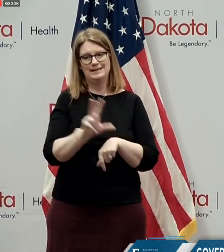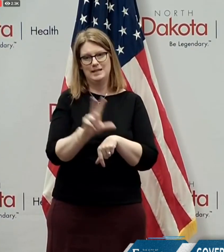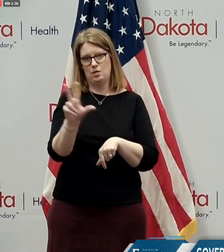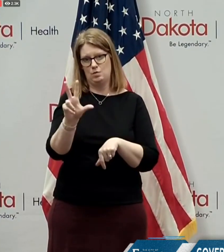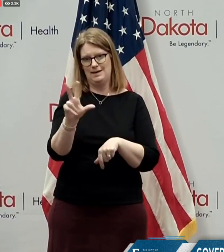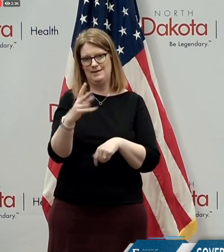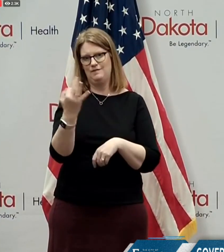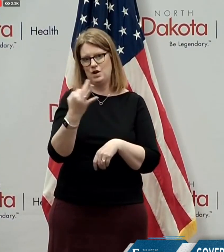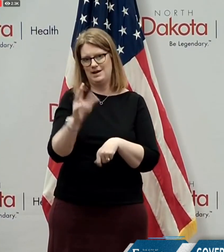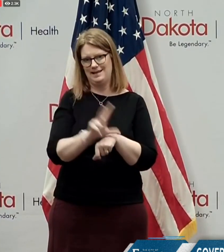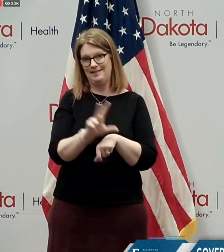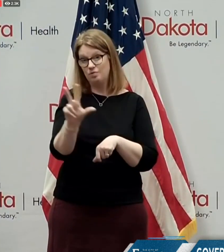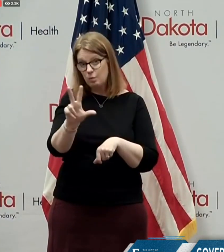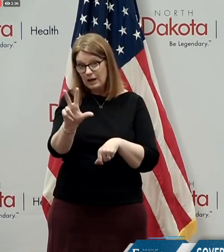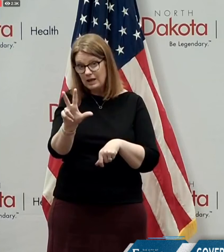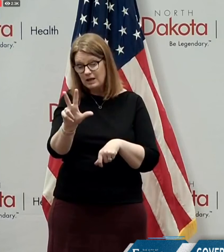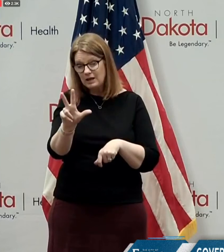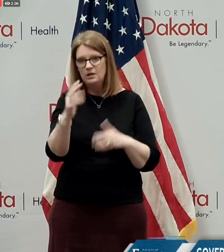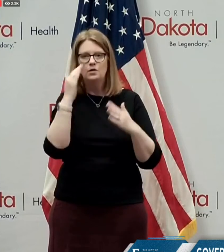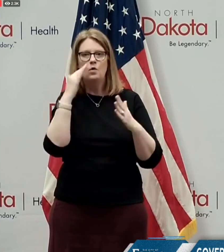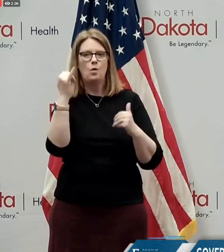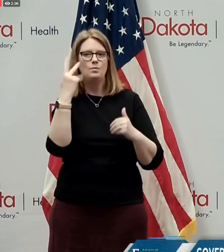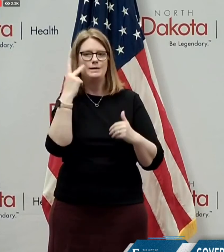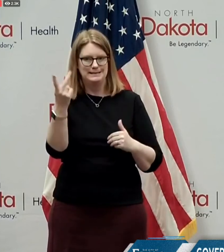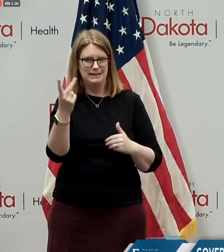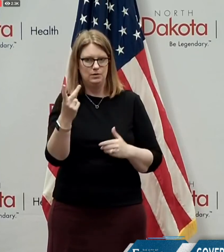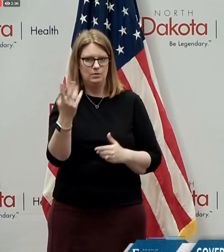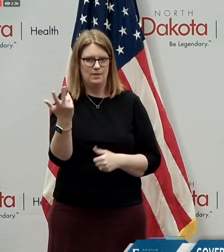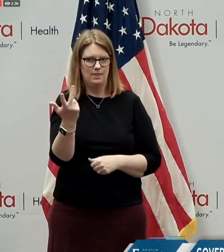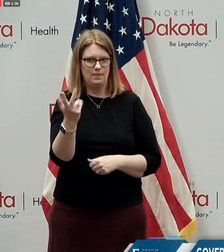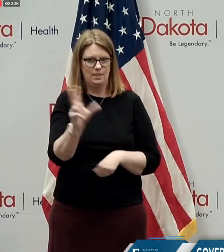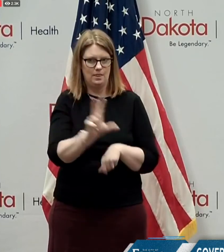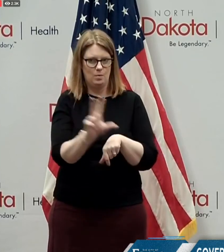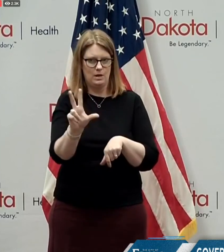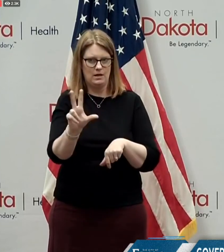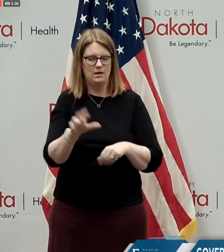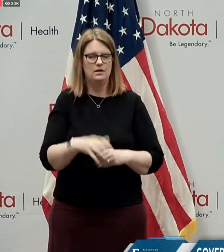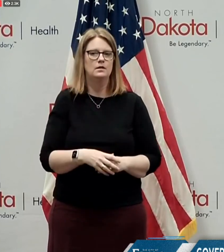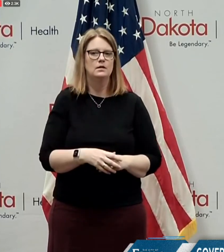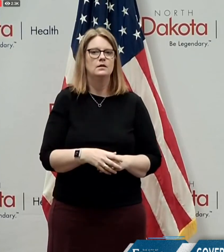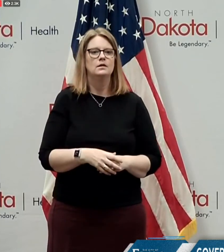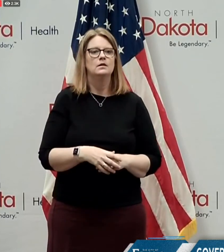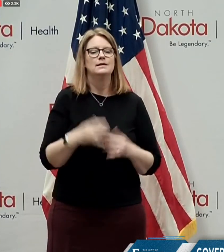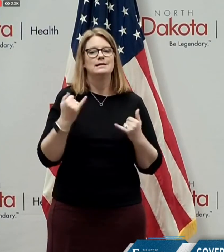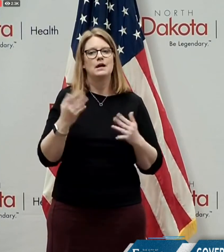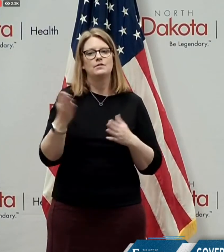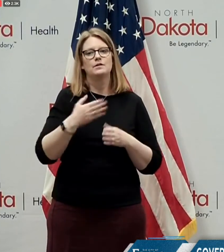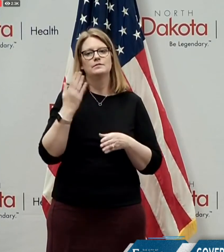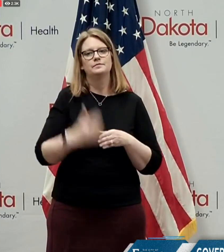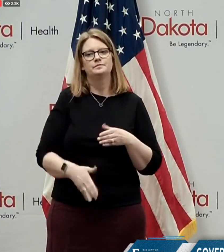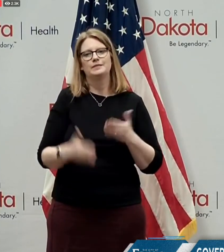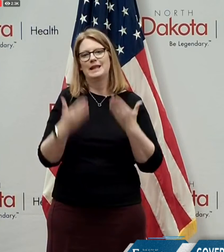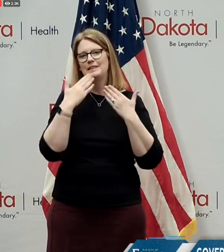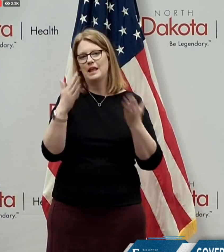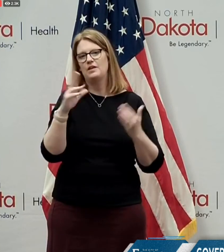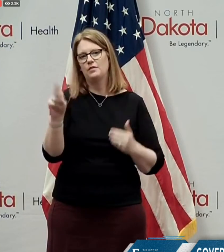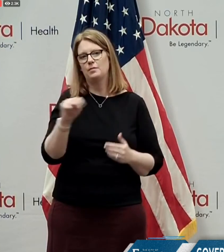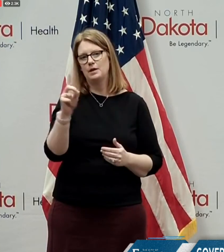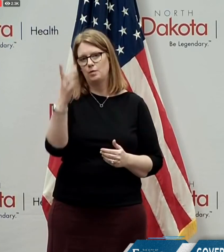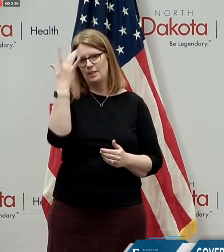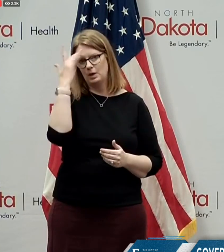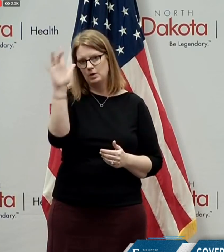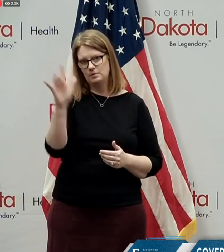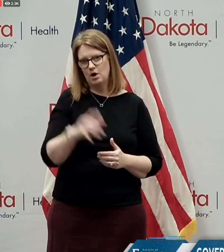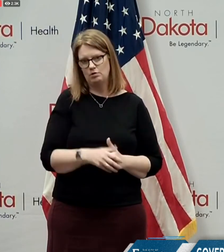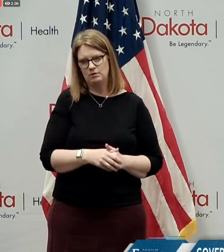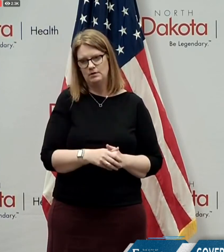on Friday, so we'll hope to see you then. And again, if you're signing off now, thank you for being North Dakota smart,